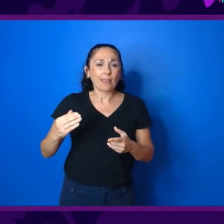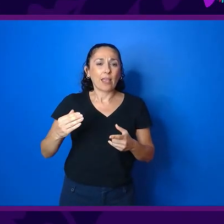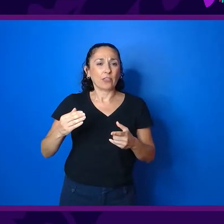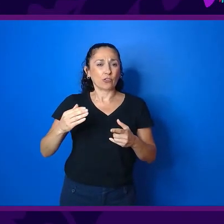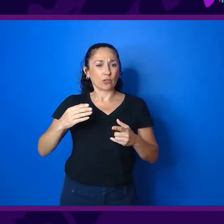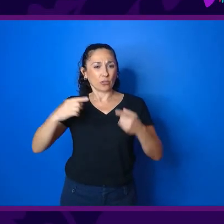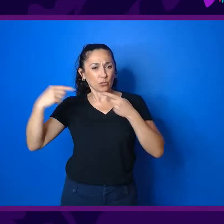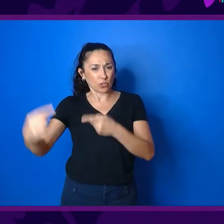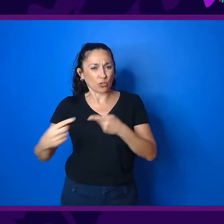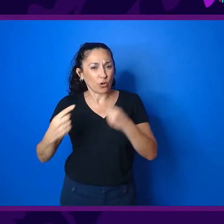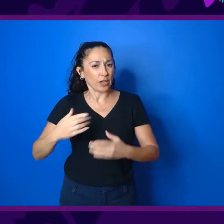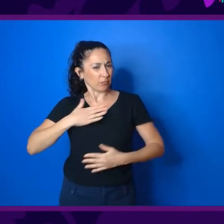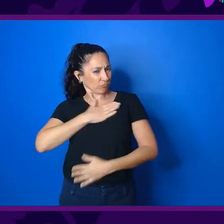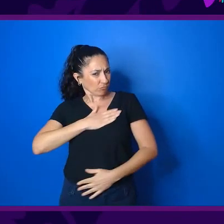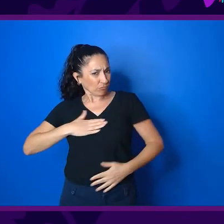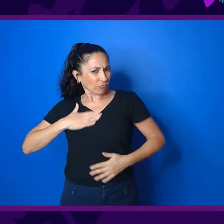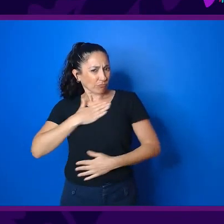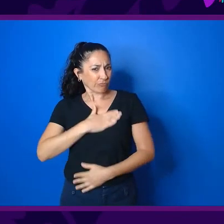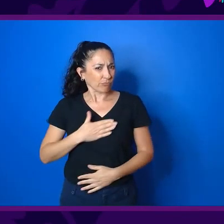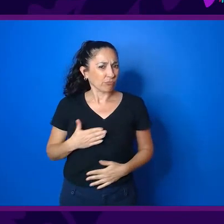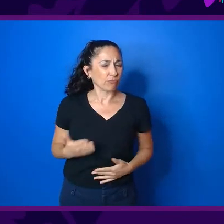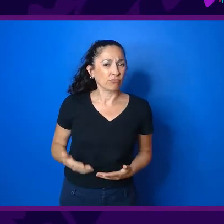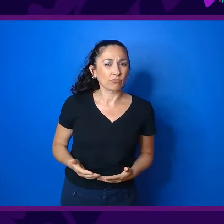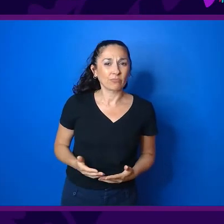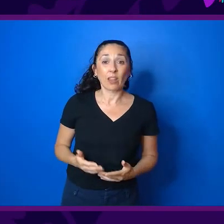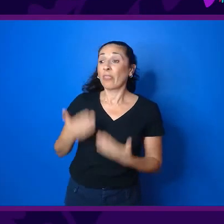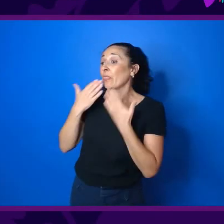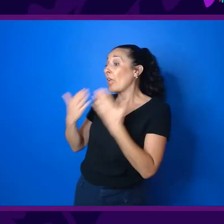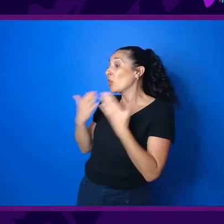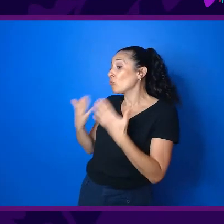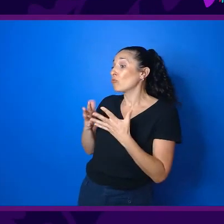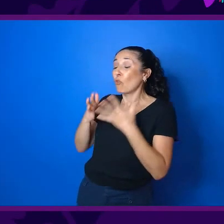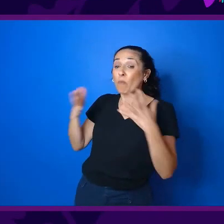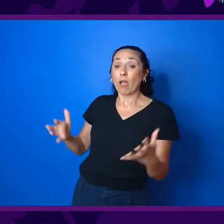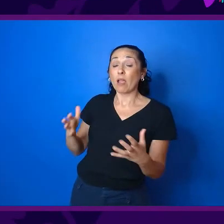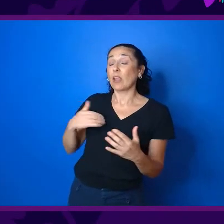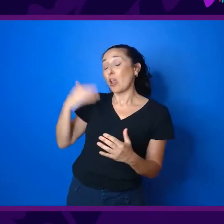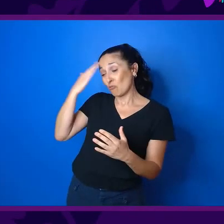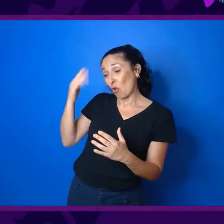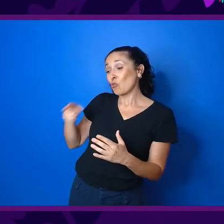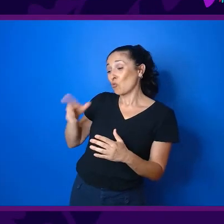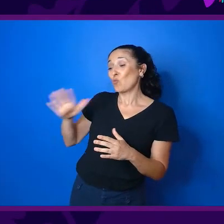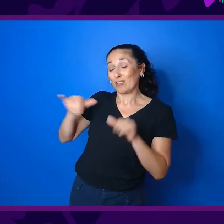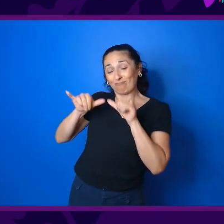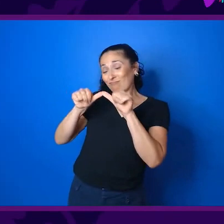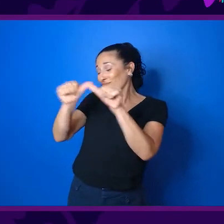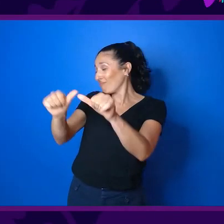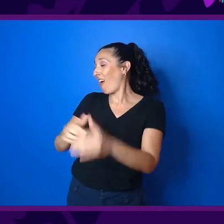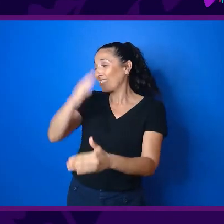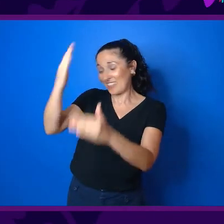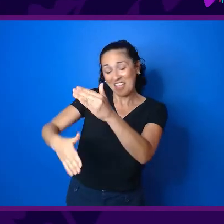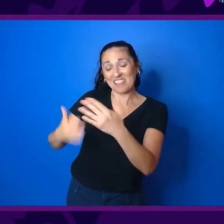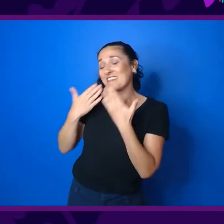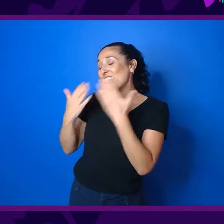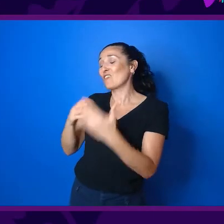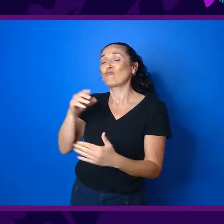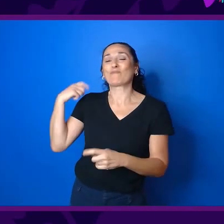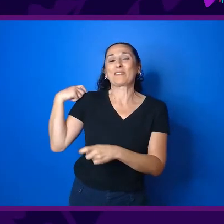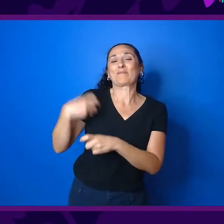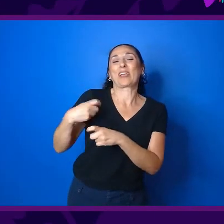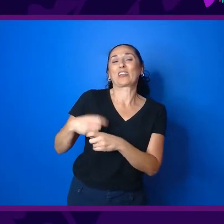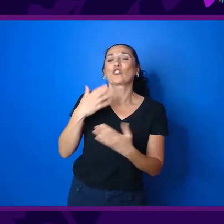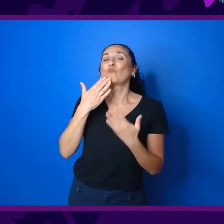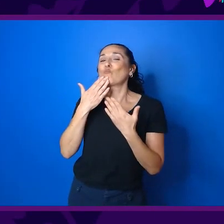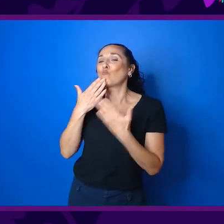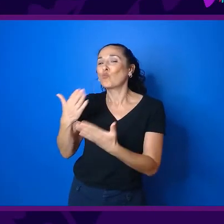So thank you, Alfred, for being there with us. And I know that you'll stay with us till the very end. Muchas gracias. And I remain.